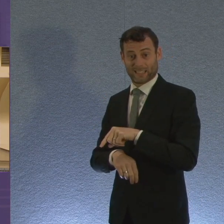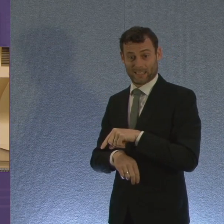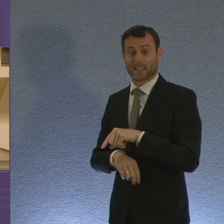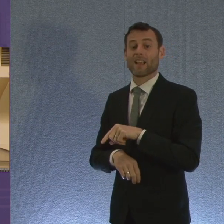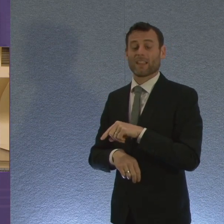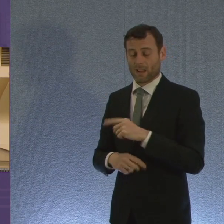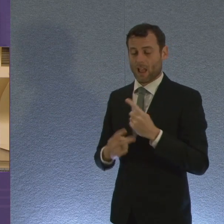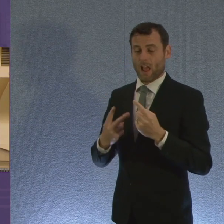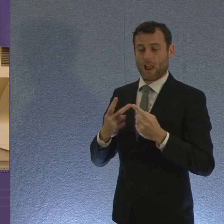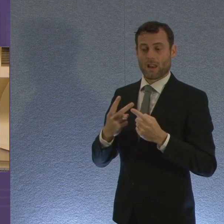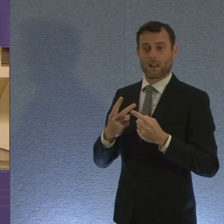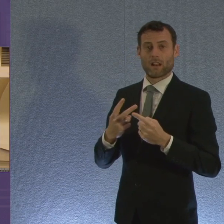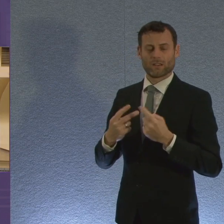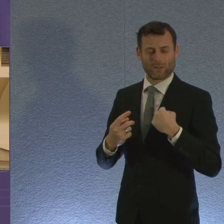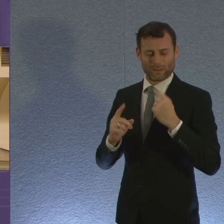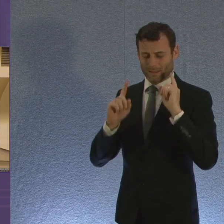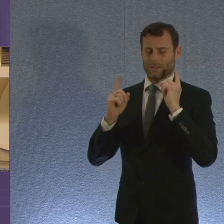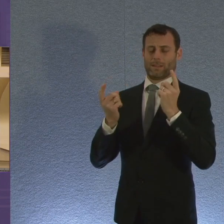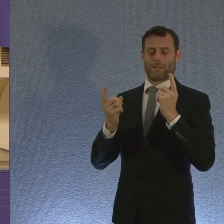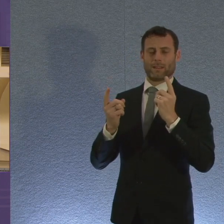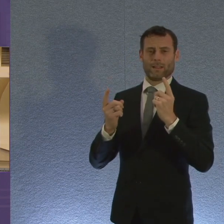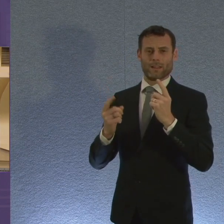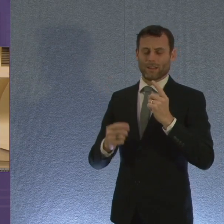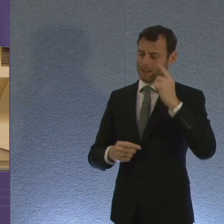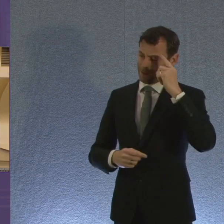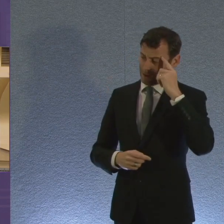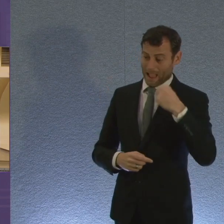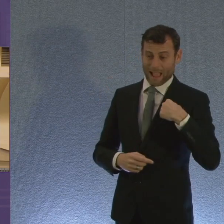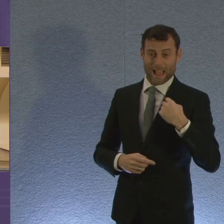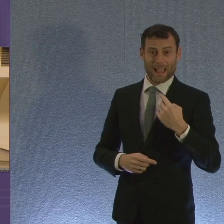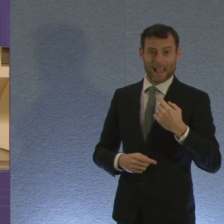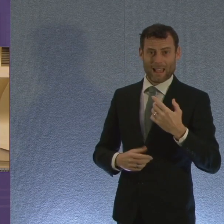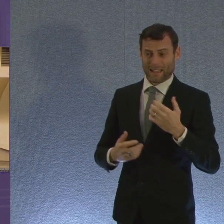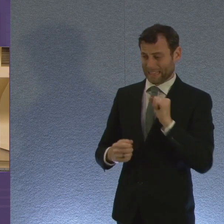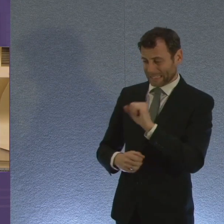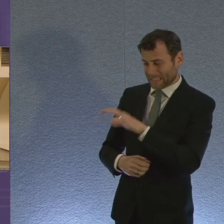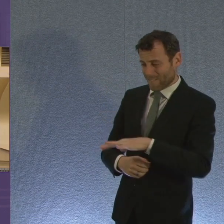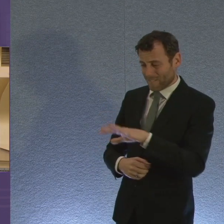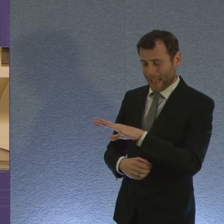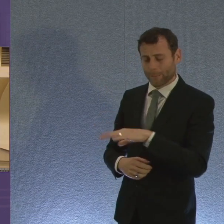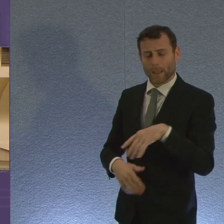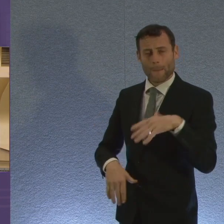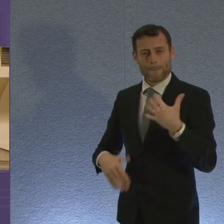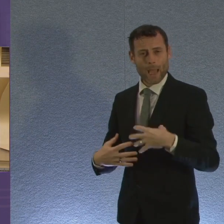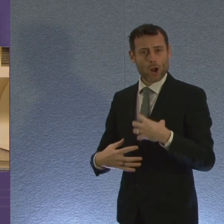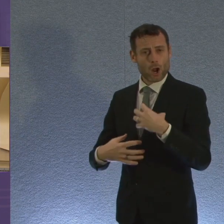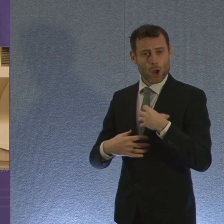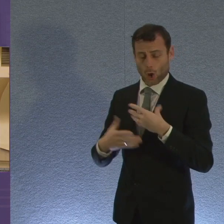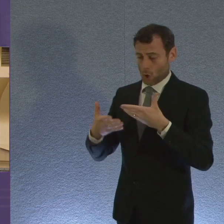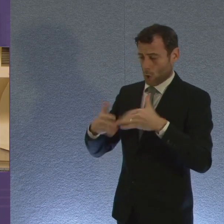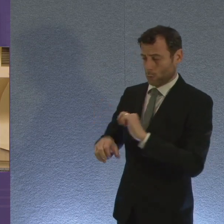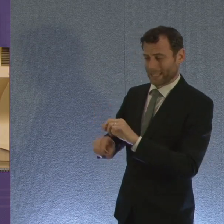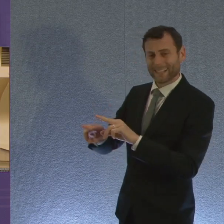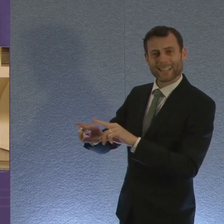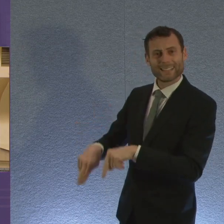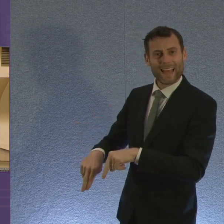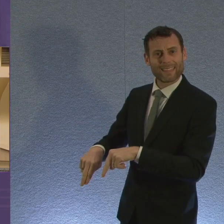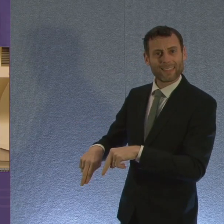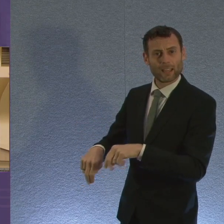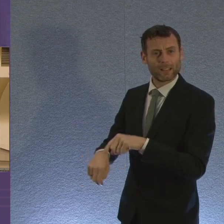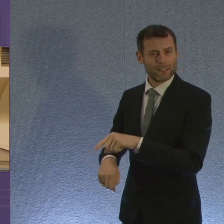Ismail, imagine the heartache and devastation his family are facing. It is with his death, and sadly the